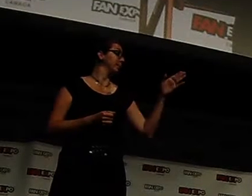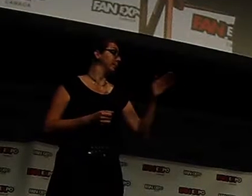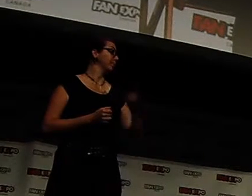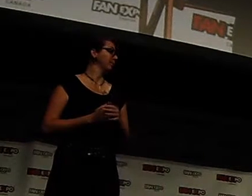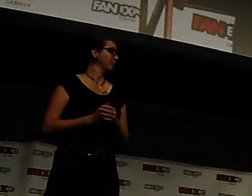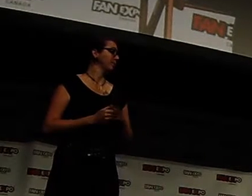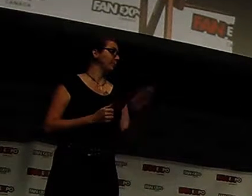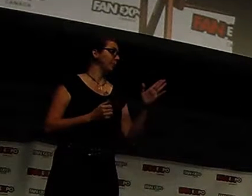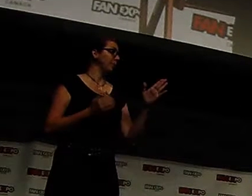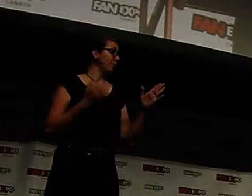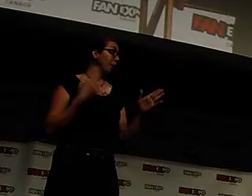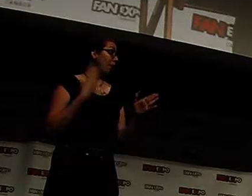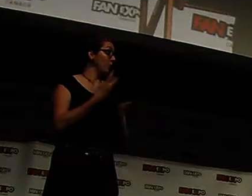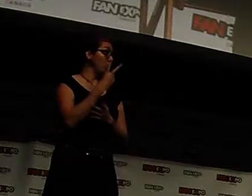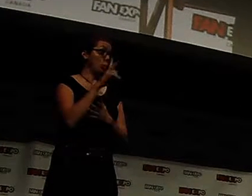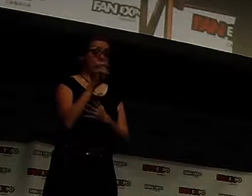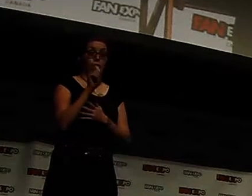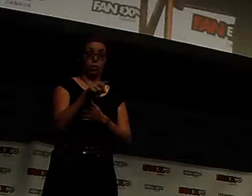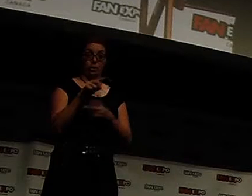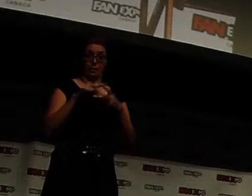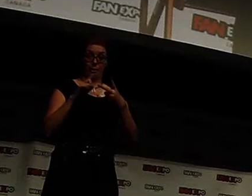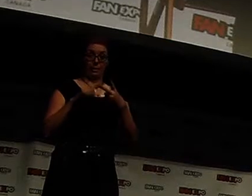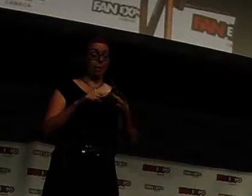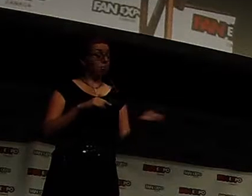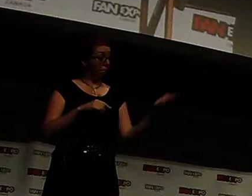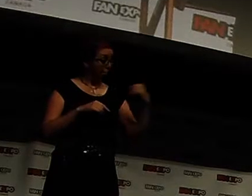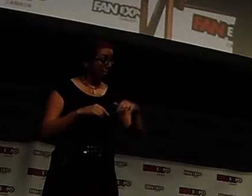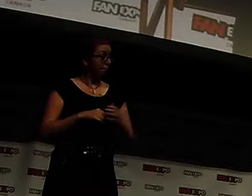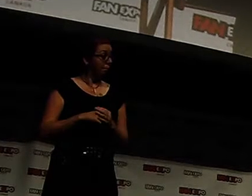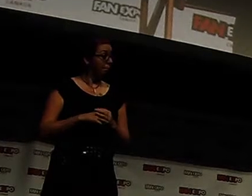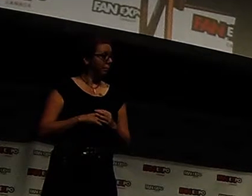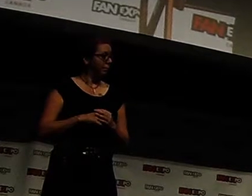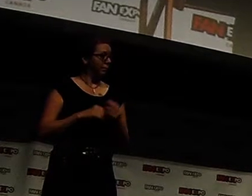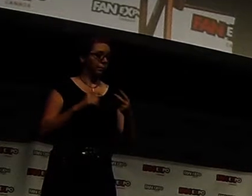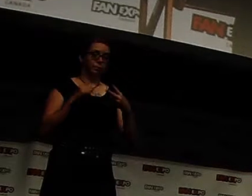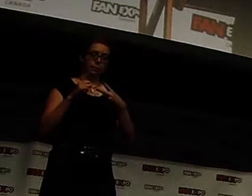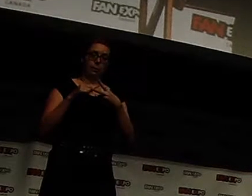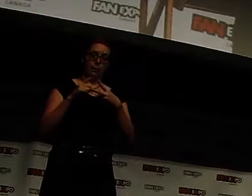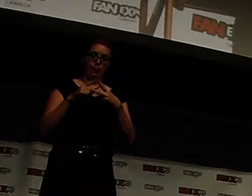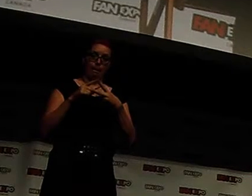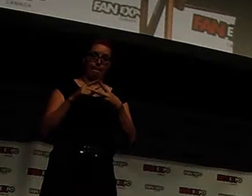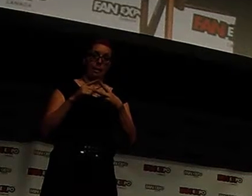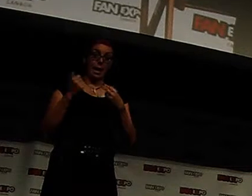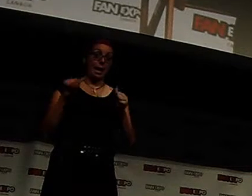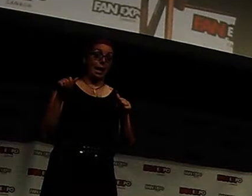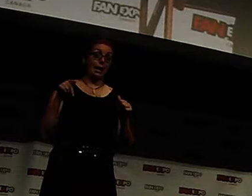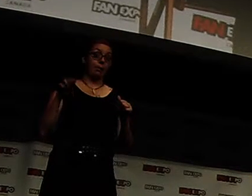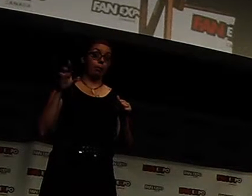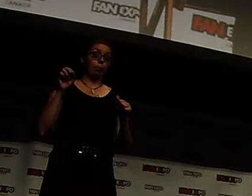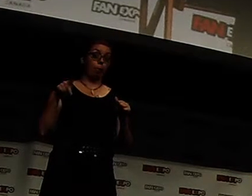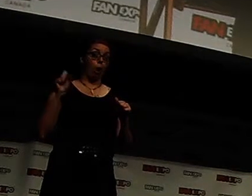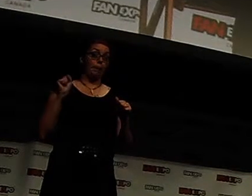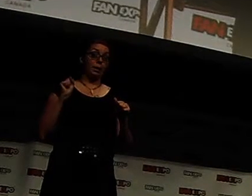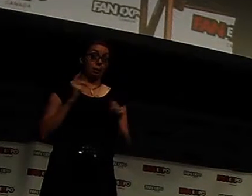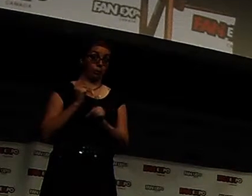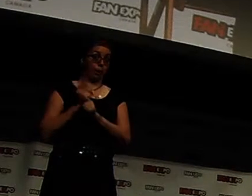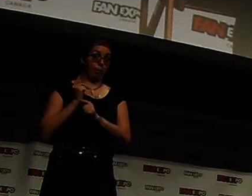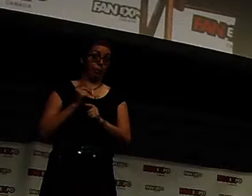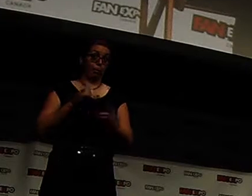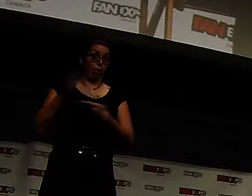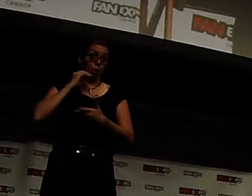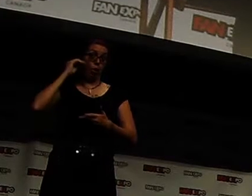I have two questions for you. My first one. Fire away. Have you ever taken home any props from Doctor Who?